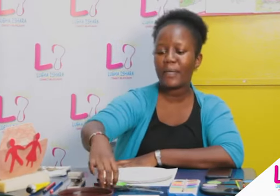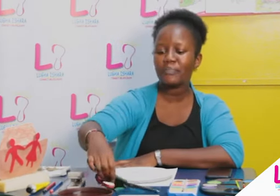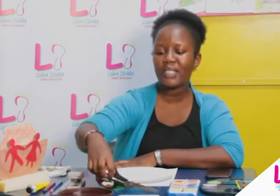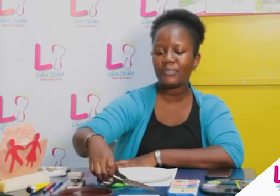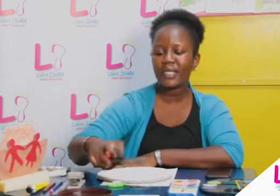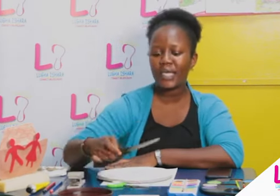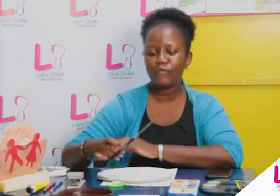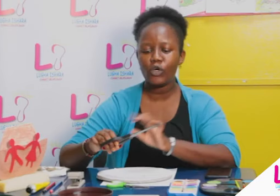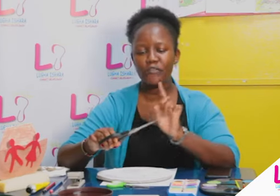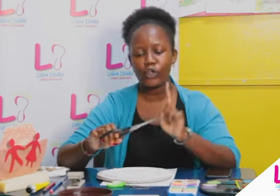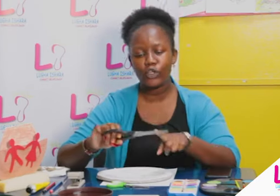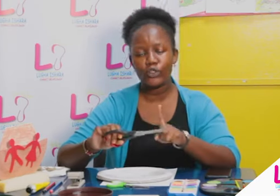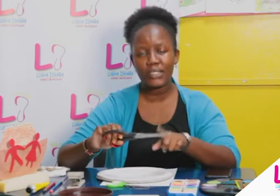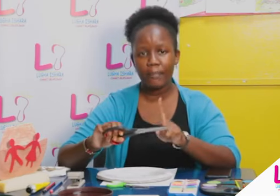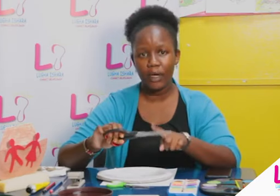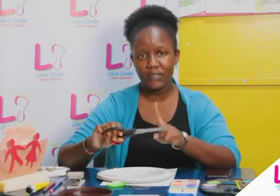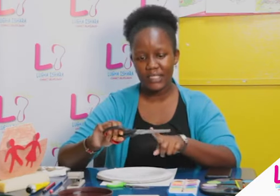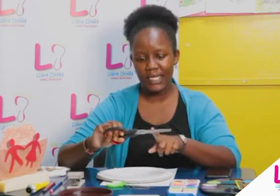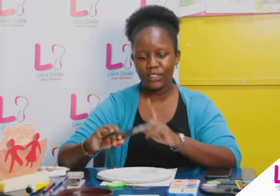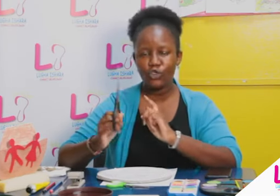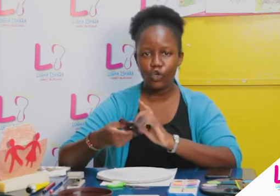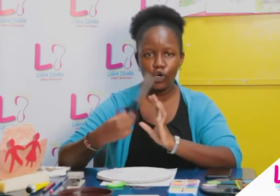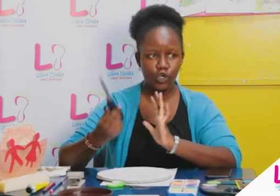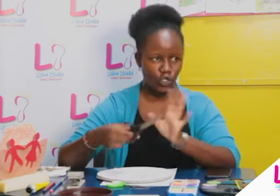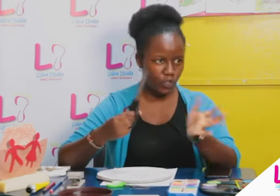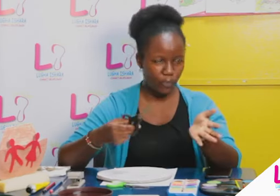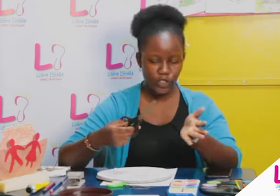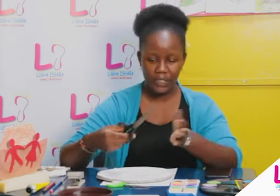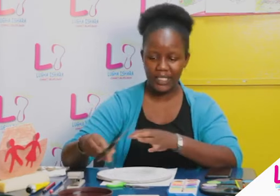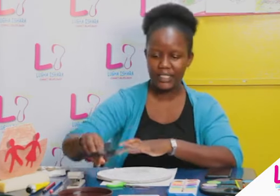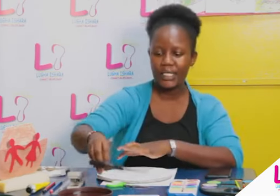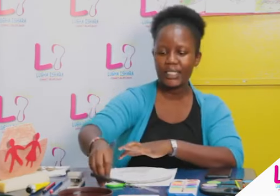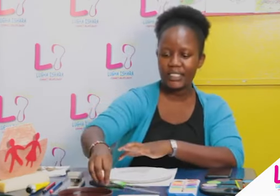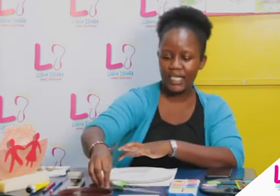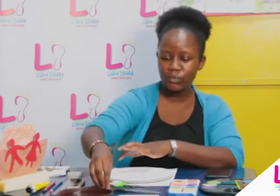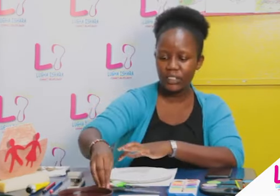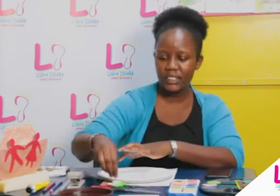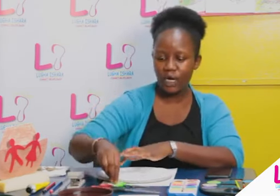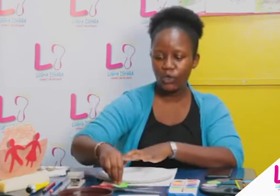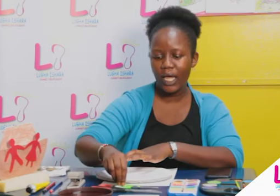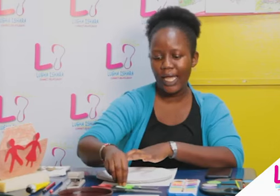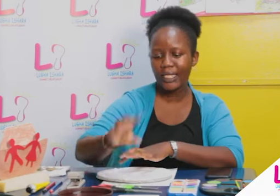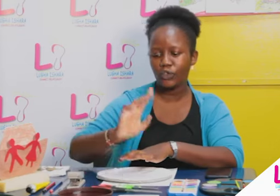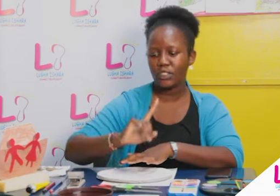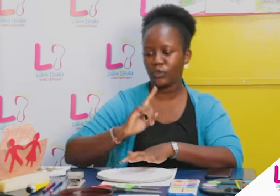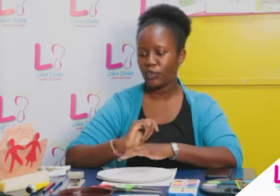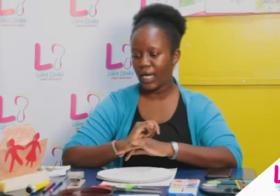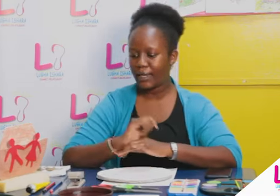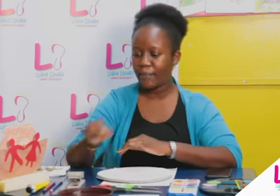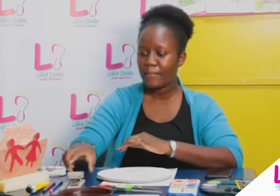But please be careful. If you're not using a pair of scissors, don't point with it. Just put it down and use it when you can.